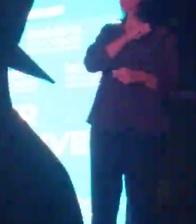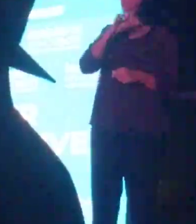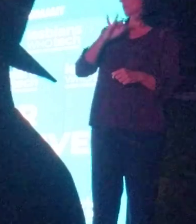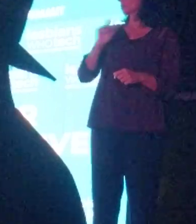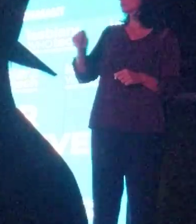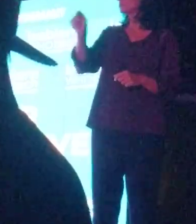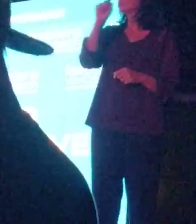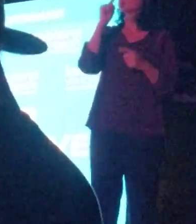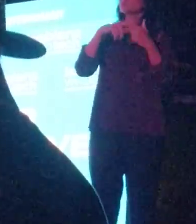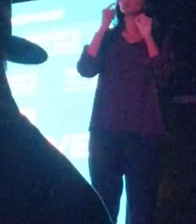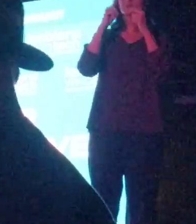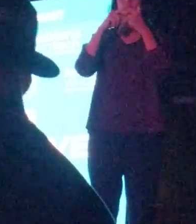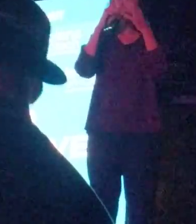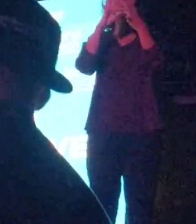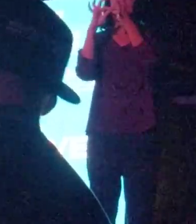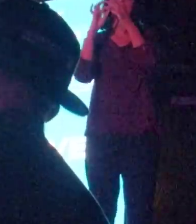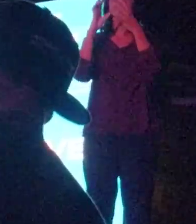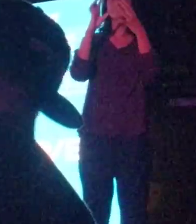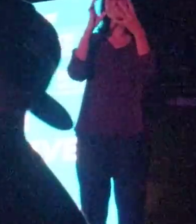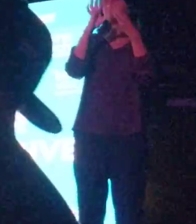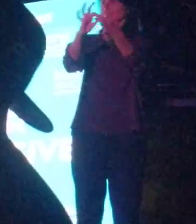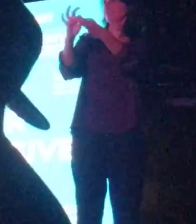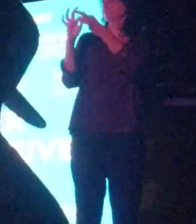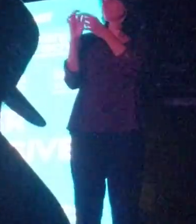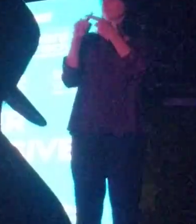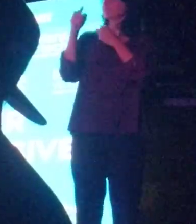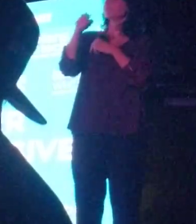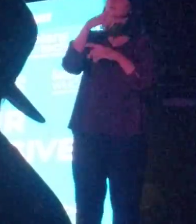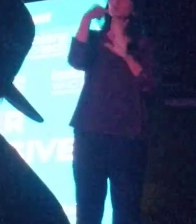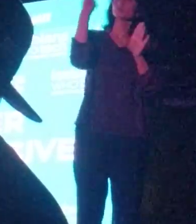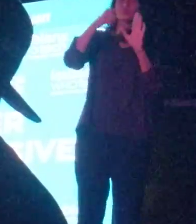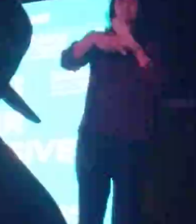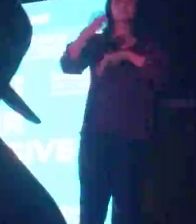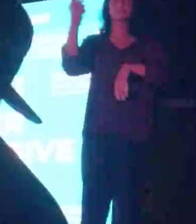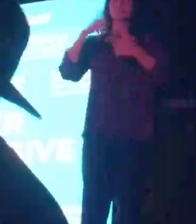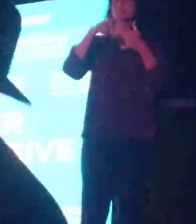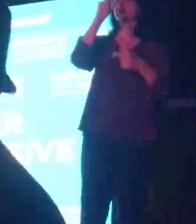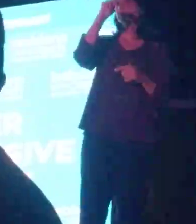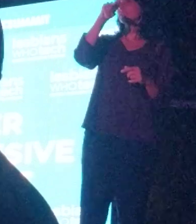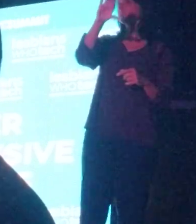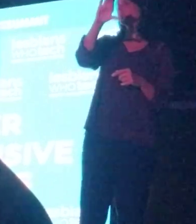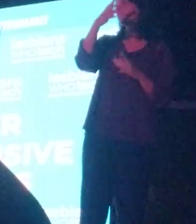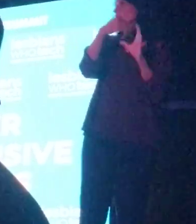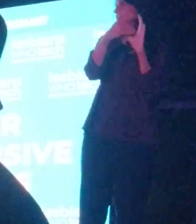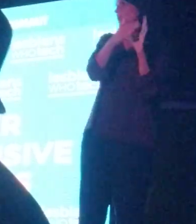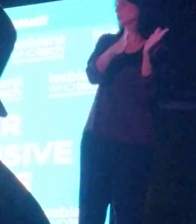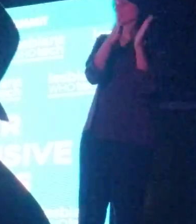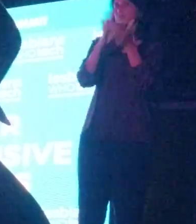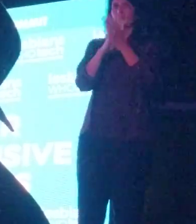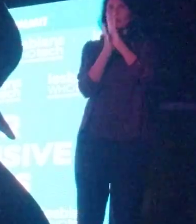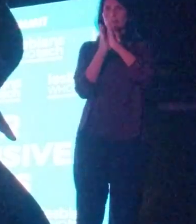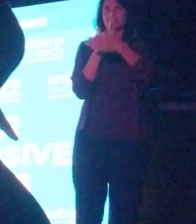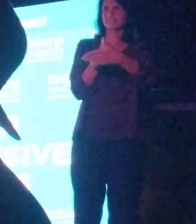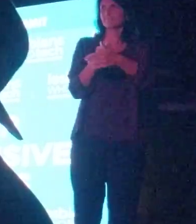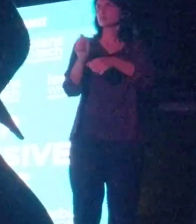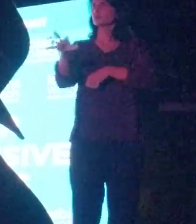out the connection between, you know, the Russians stealing the DNC emails and then weaponizing those and dropping those and